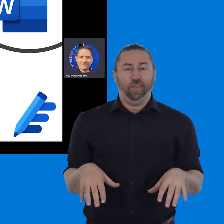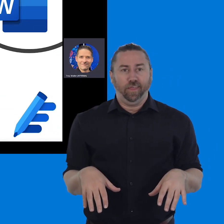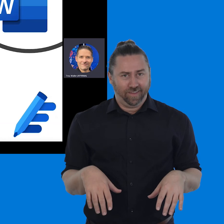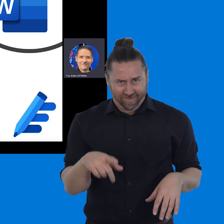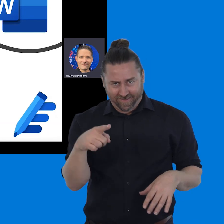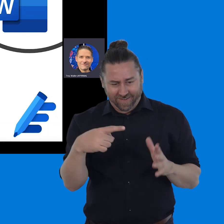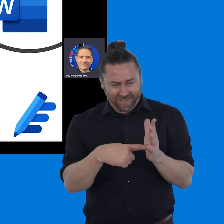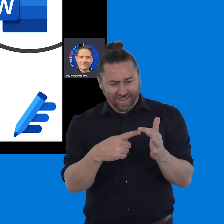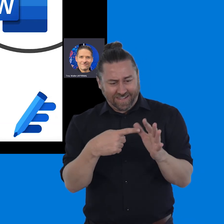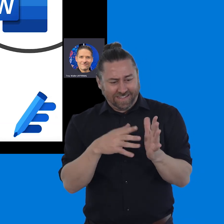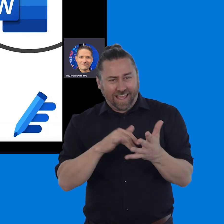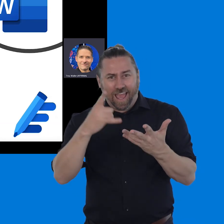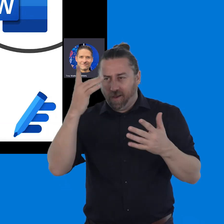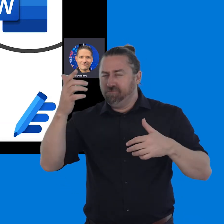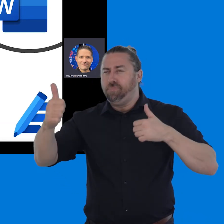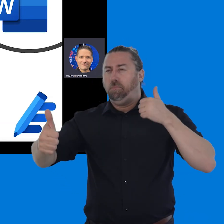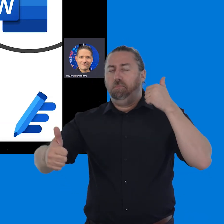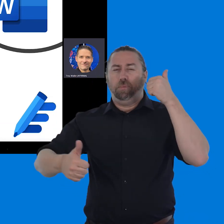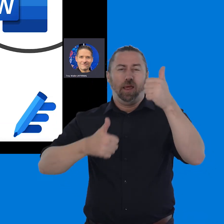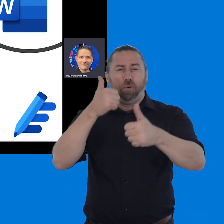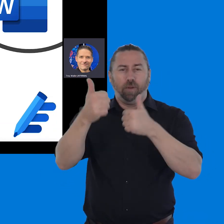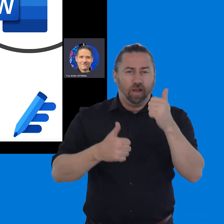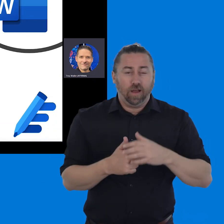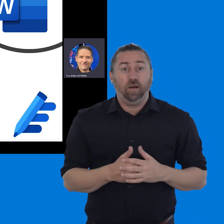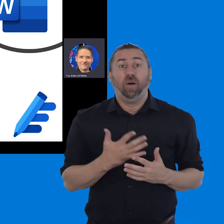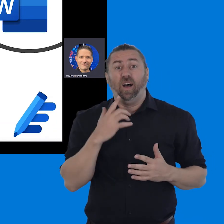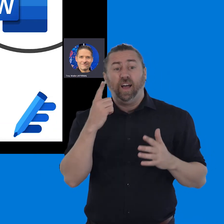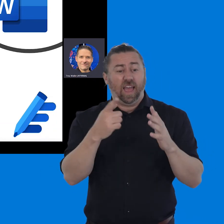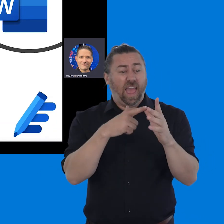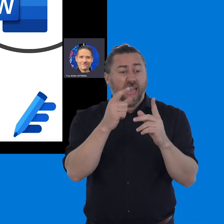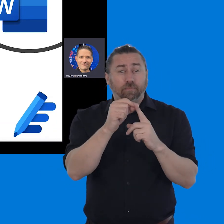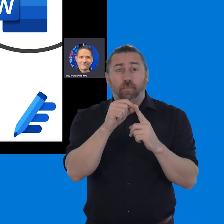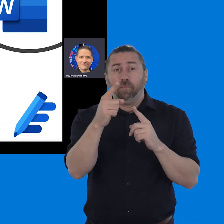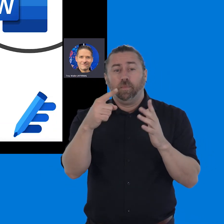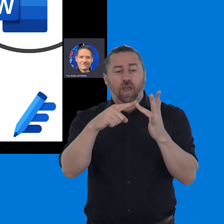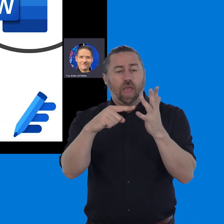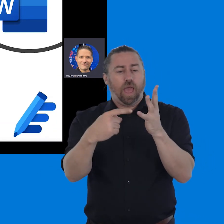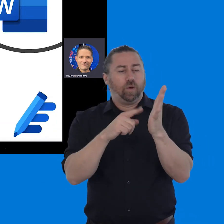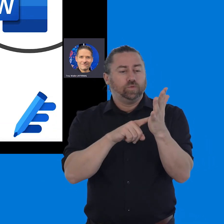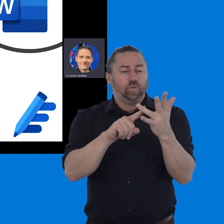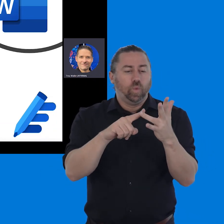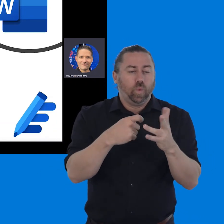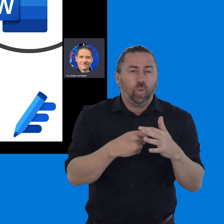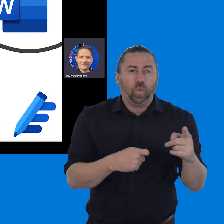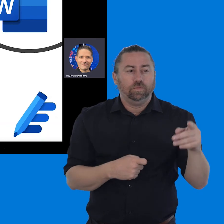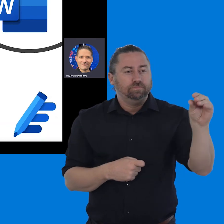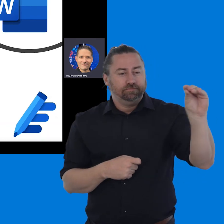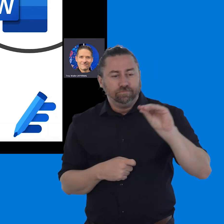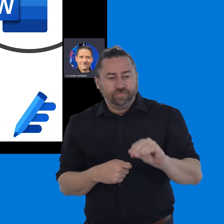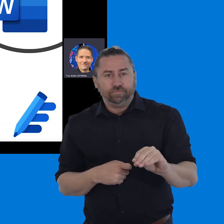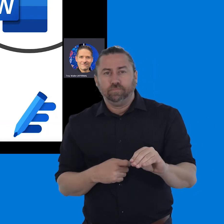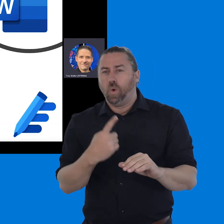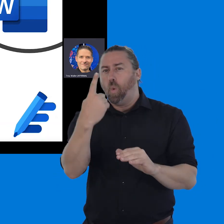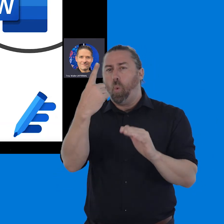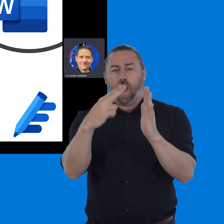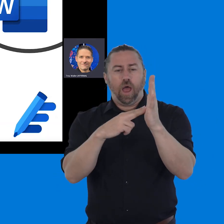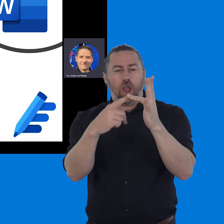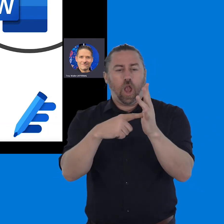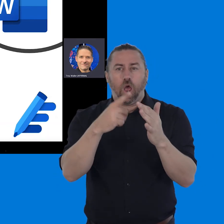get with the program. But the cool thing about Teams is you can bring all these apps like Outlook and